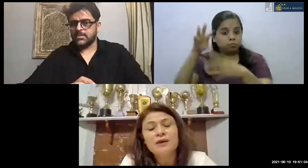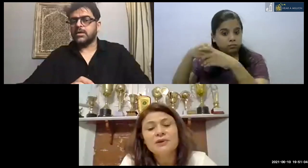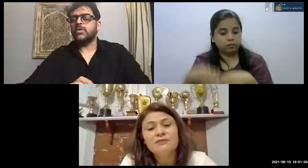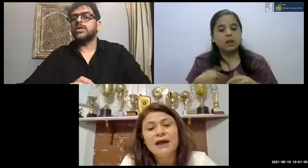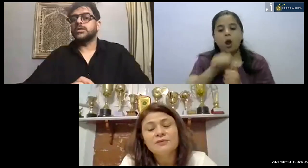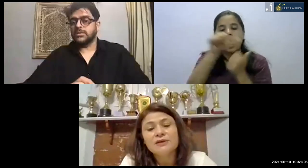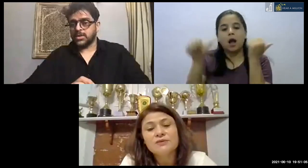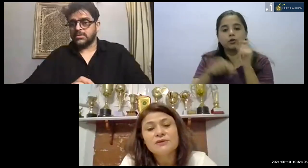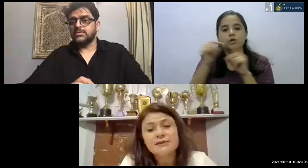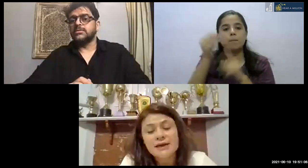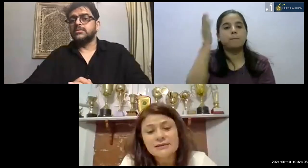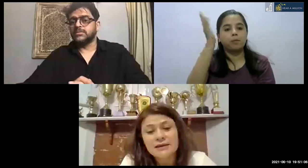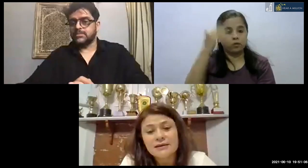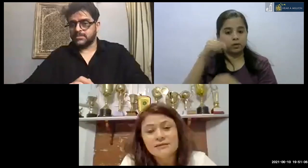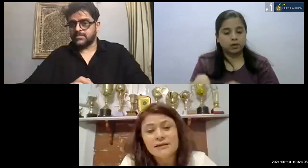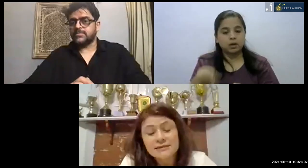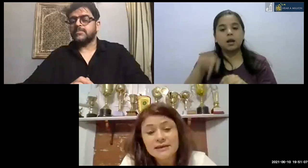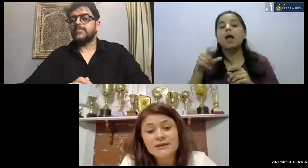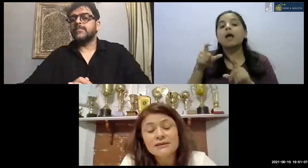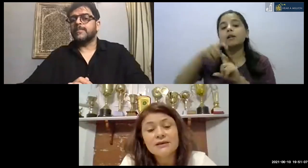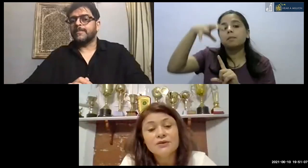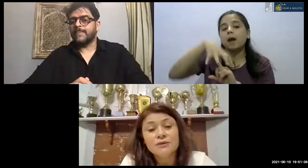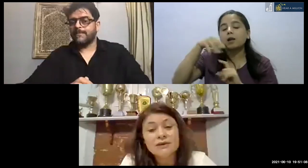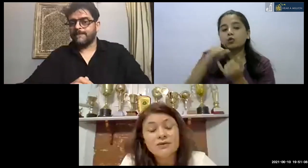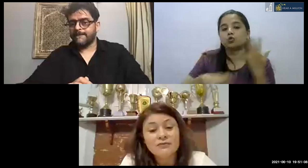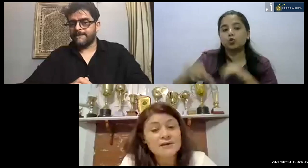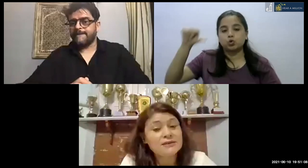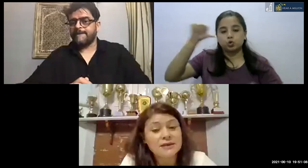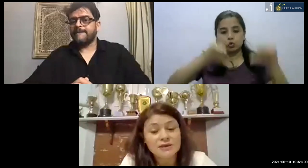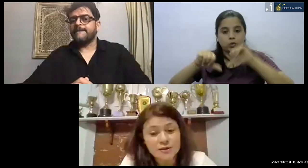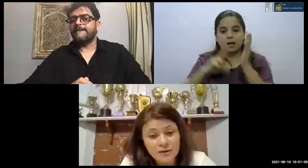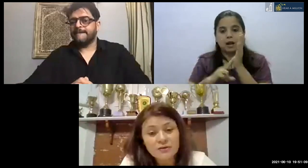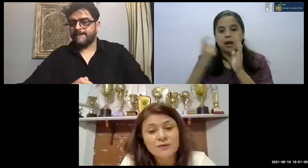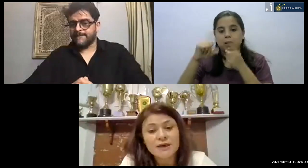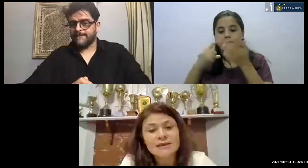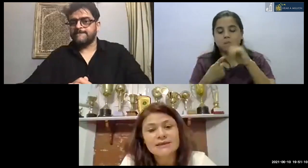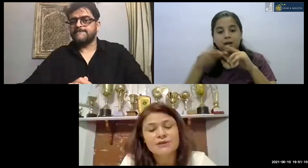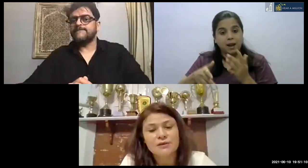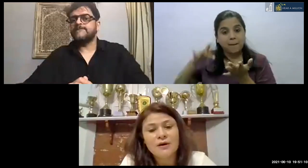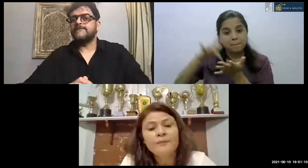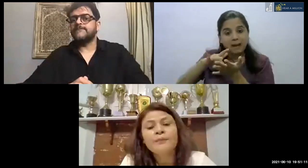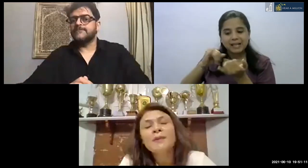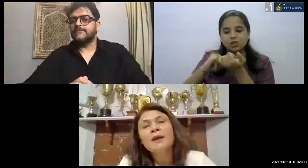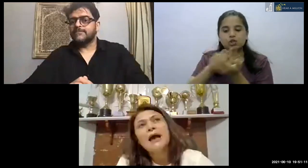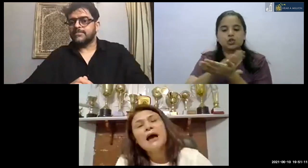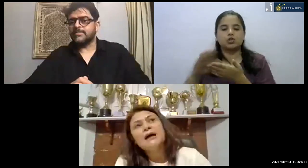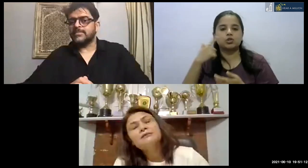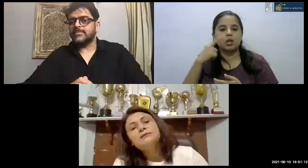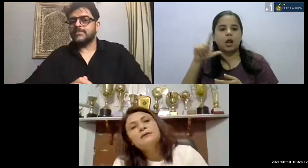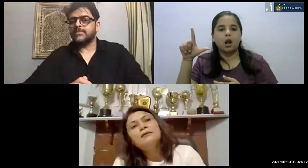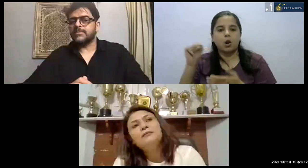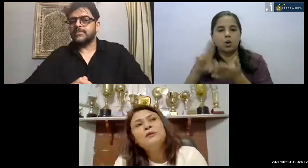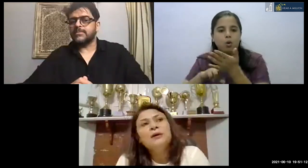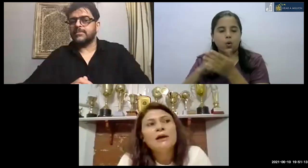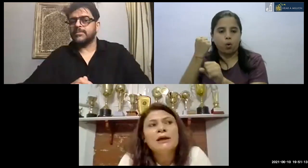the Department of Language and Social Science at NCERT, a unit office here in Shillong, located in Shillong. And